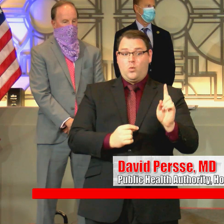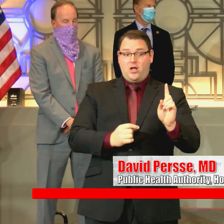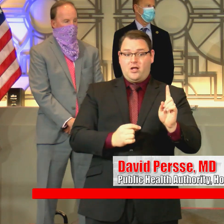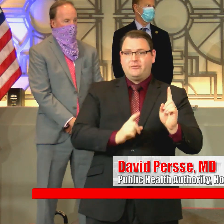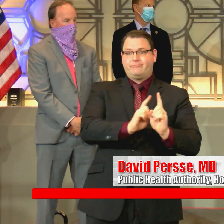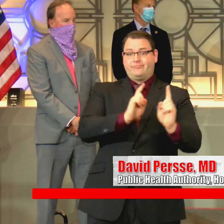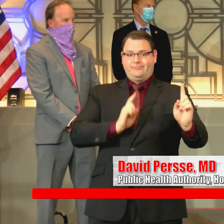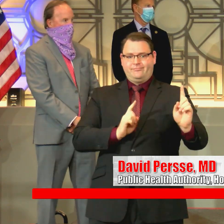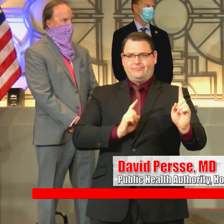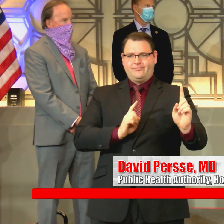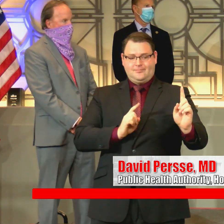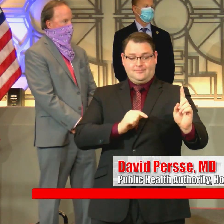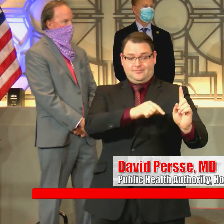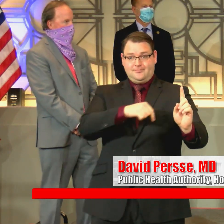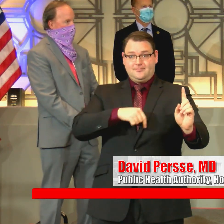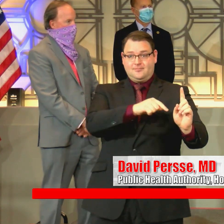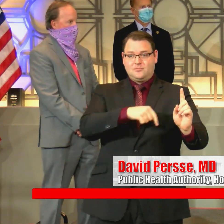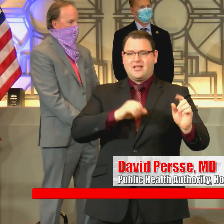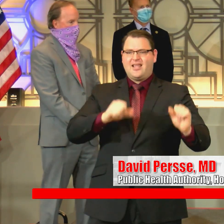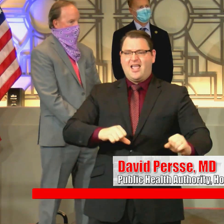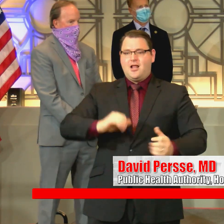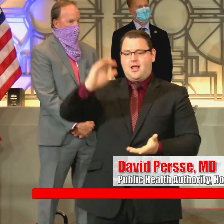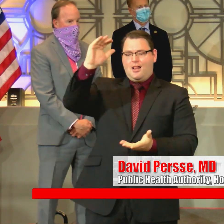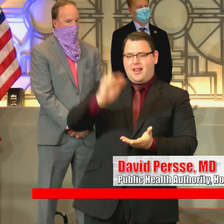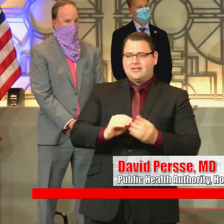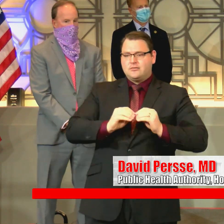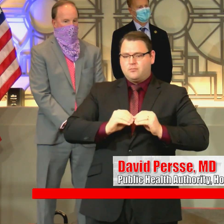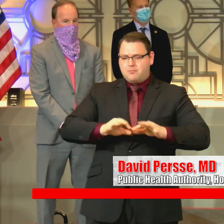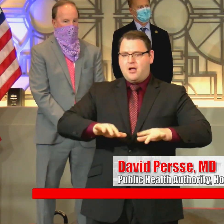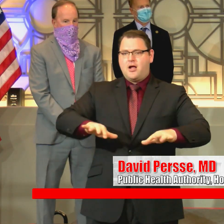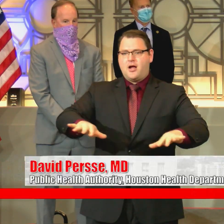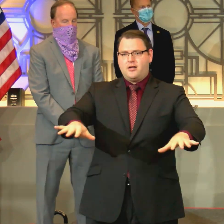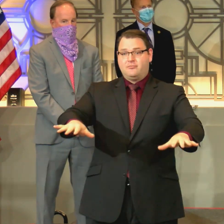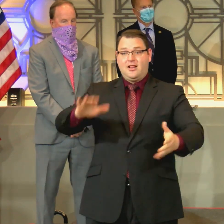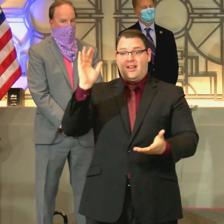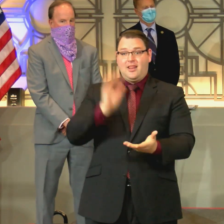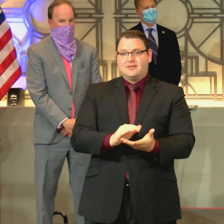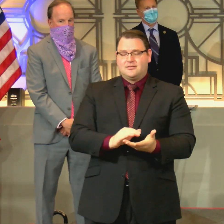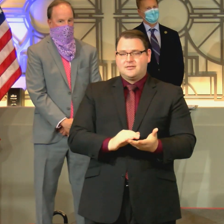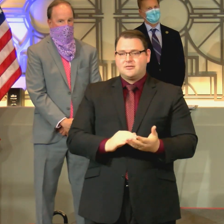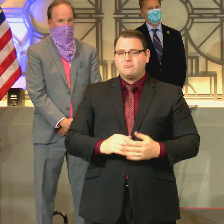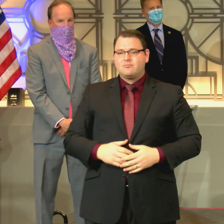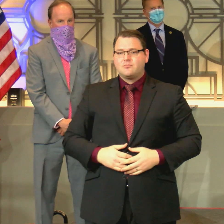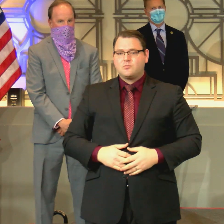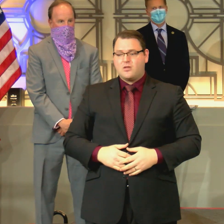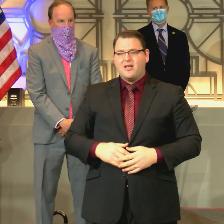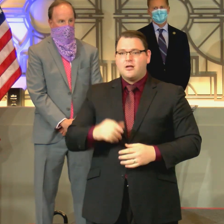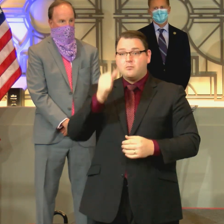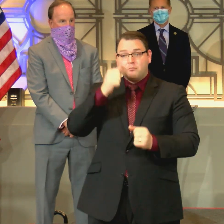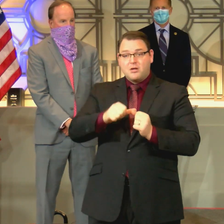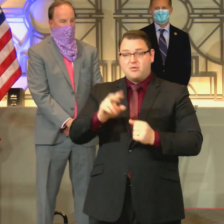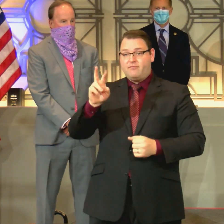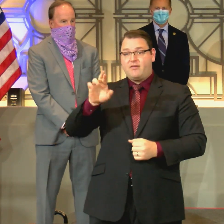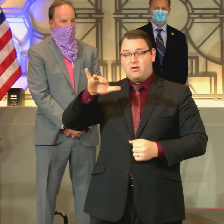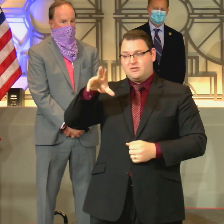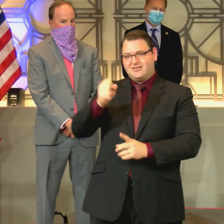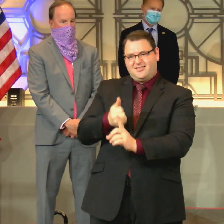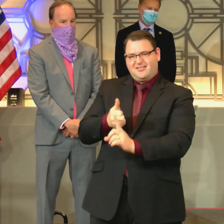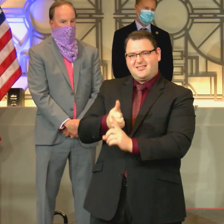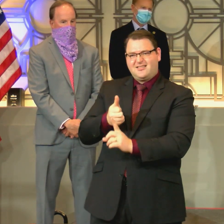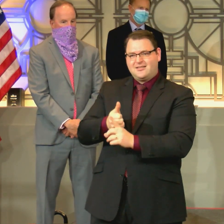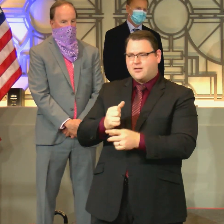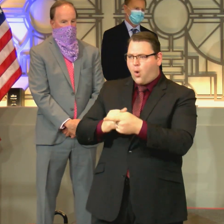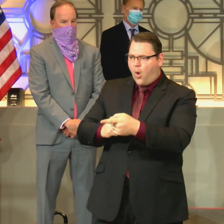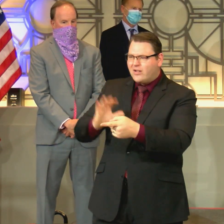Remember, the phenomenon of asymptomatic or pre-symptomatic spread, which is unique to this virus, is real. That's why so many of us are wearing